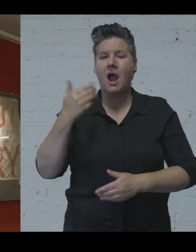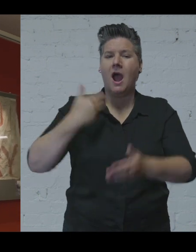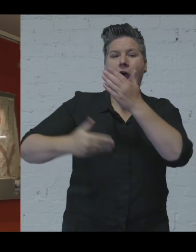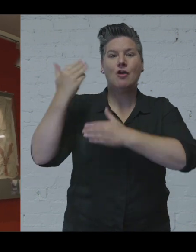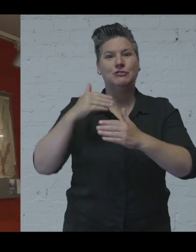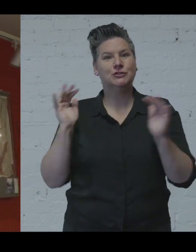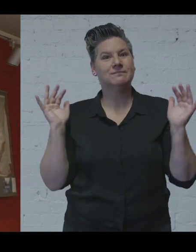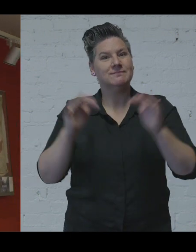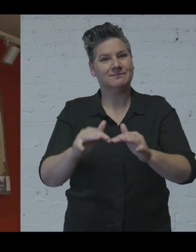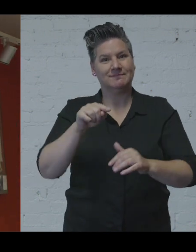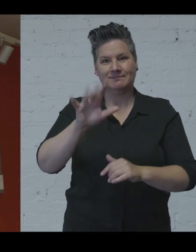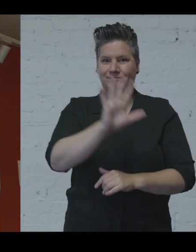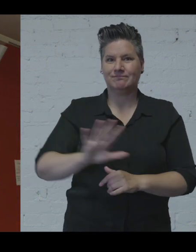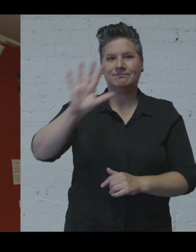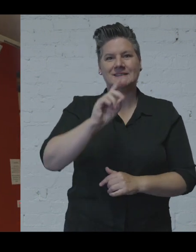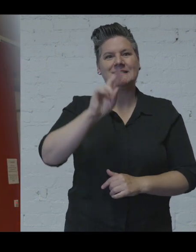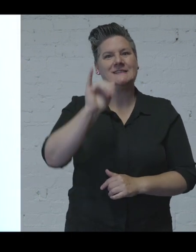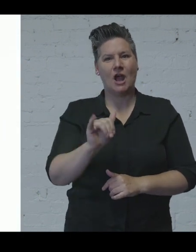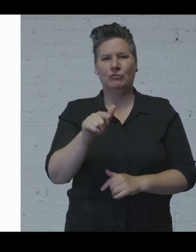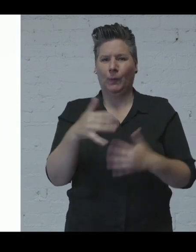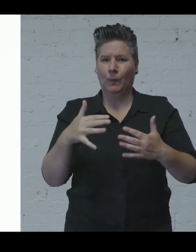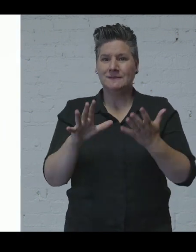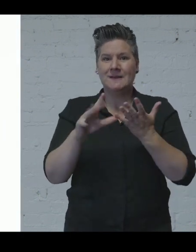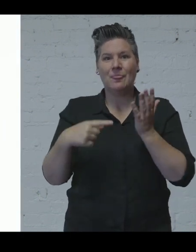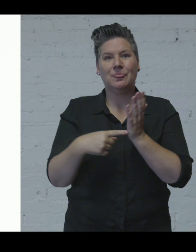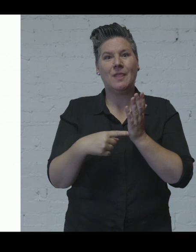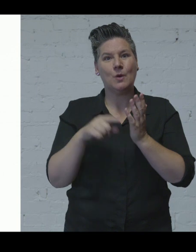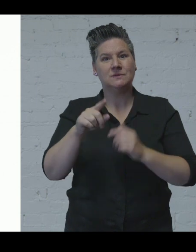of visitors every year from all over the world.